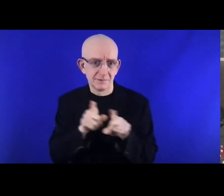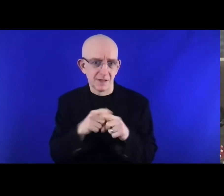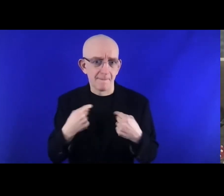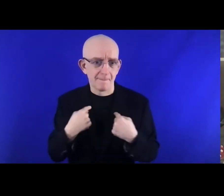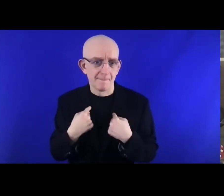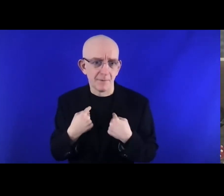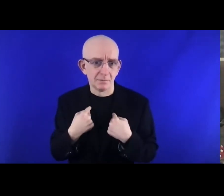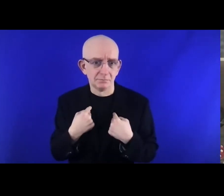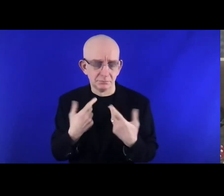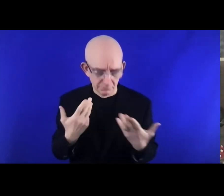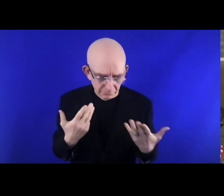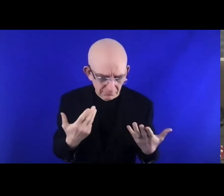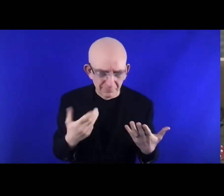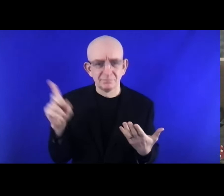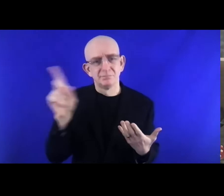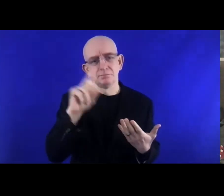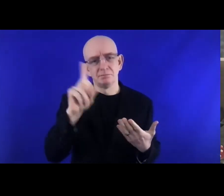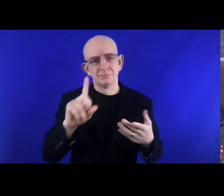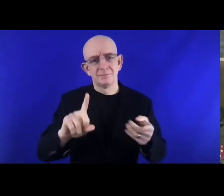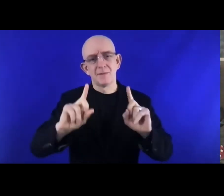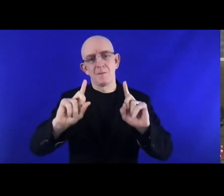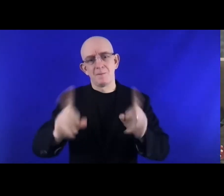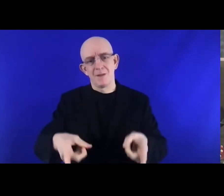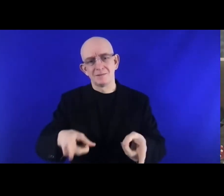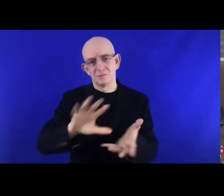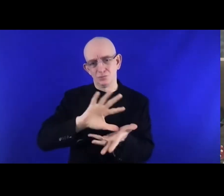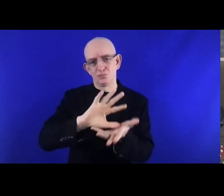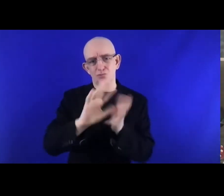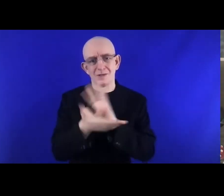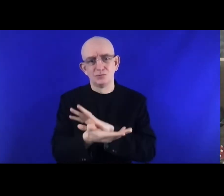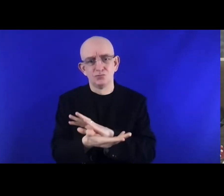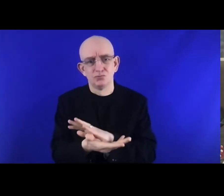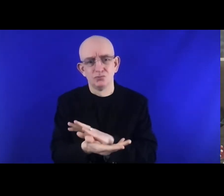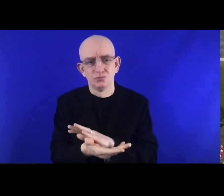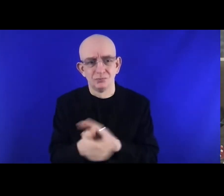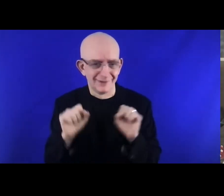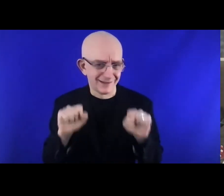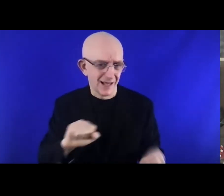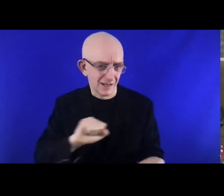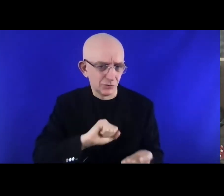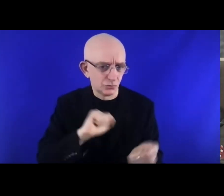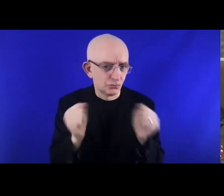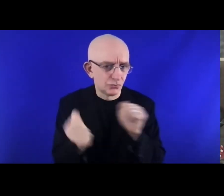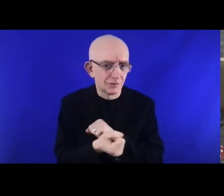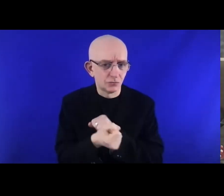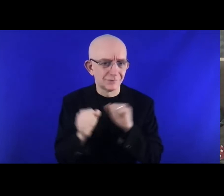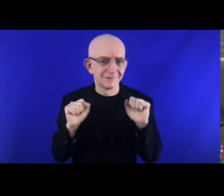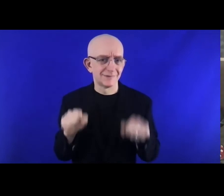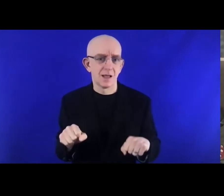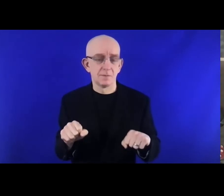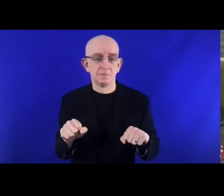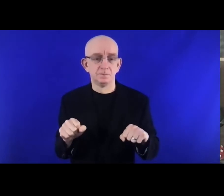of the ways when we try to connect and talk about those things, that no matter if I'm living in